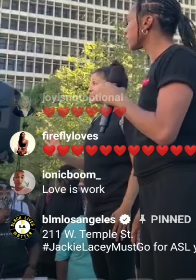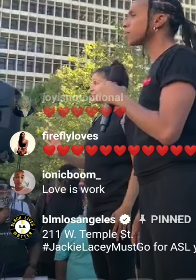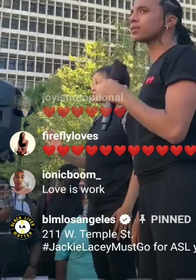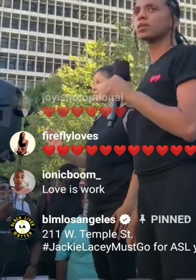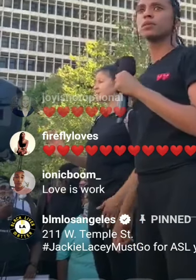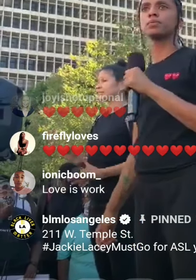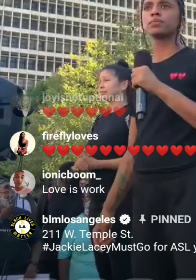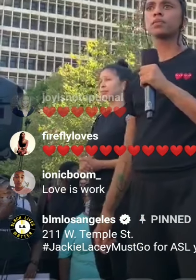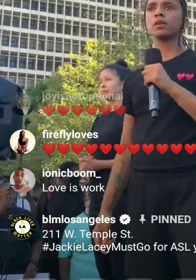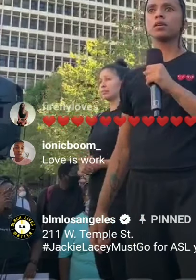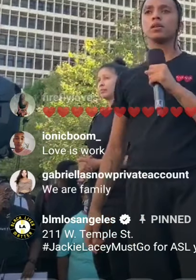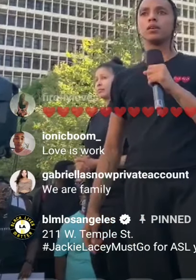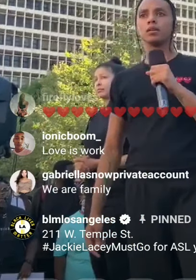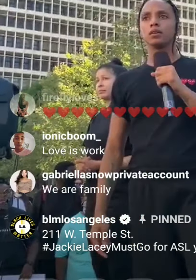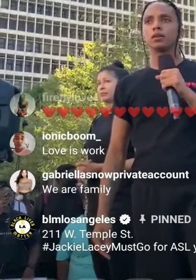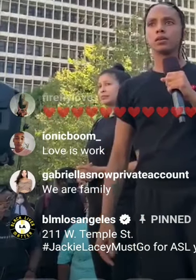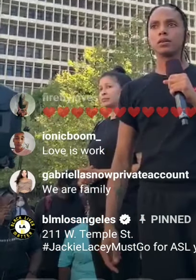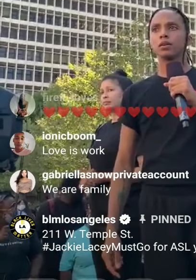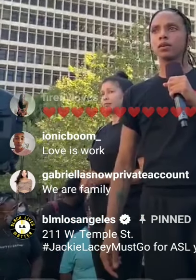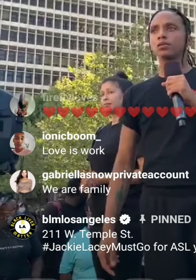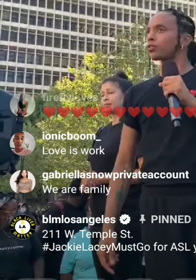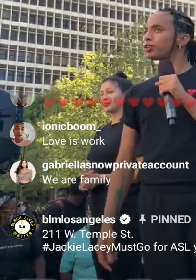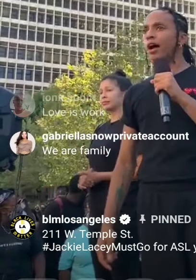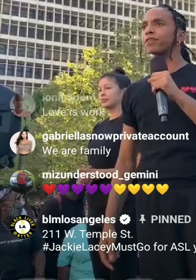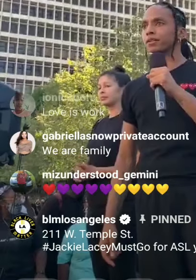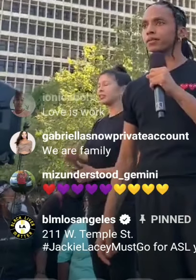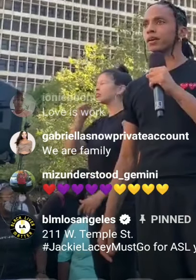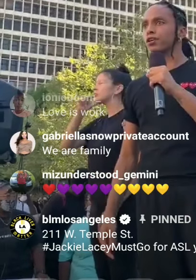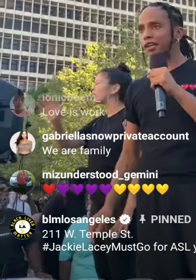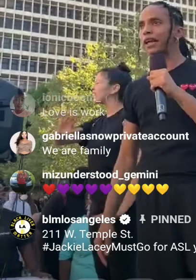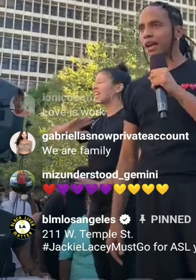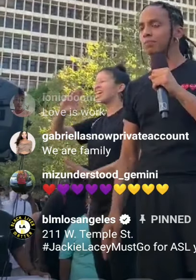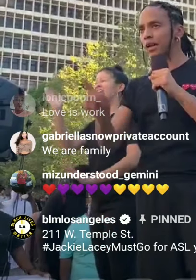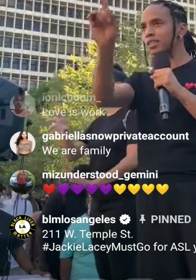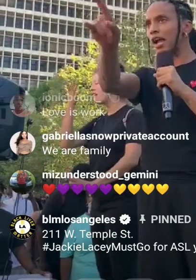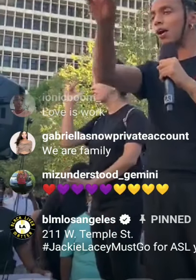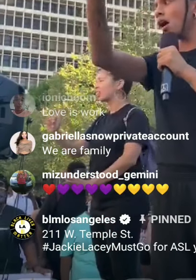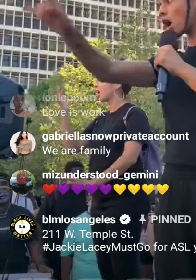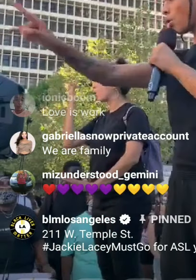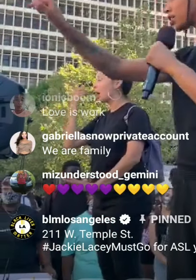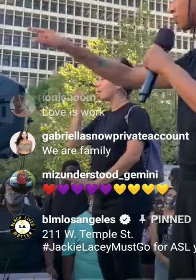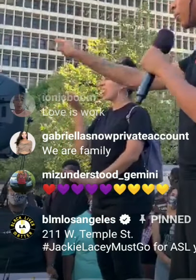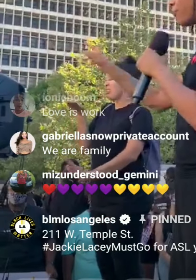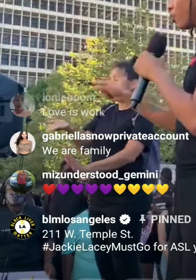are, not as how you were told they are, the ability to think for oneself is the holiest thing that you can do.